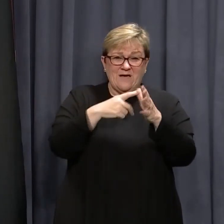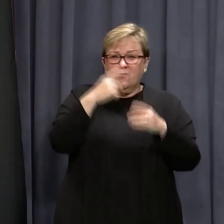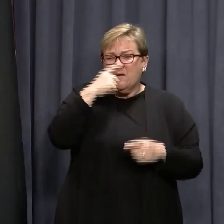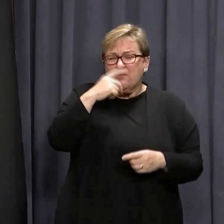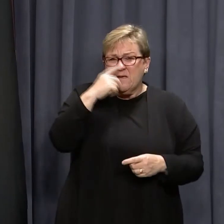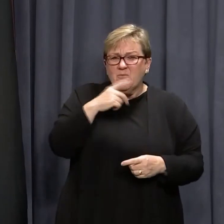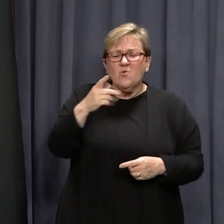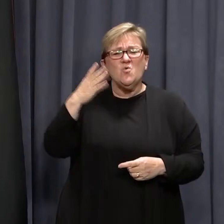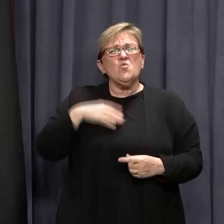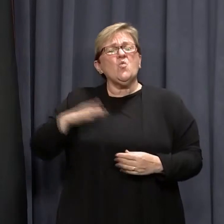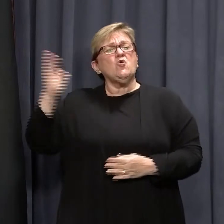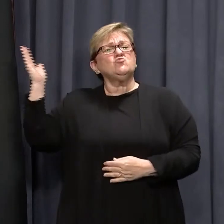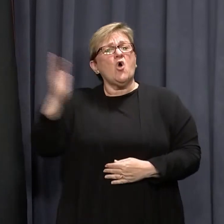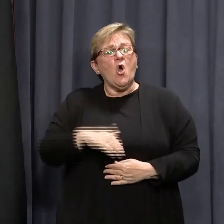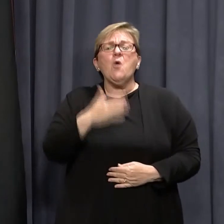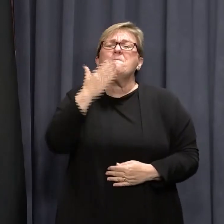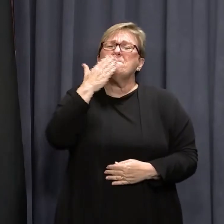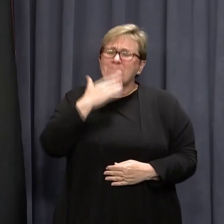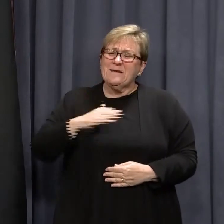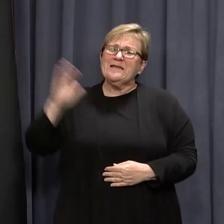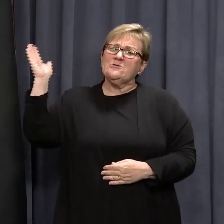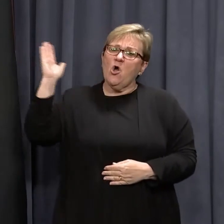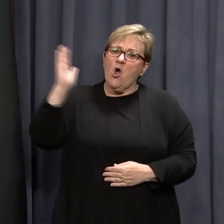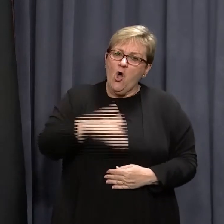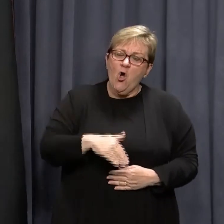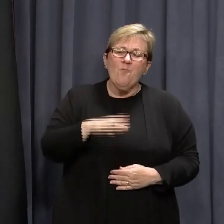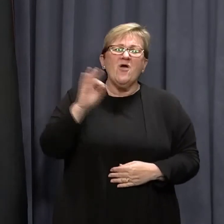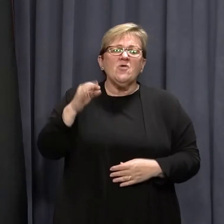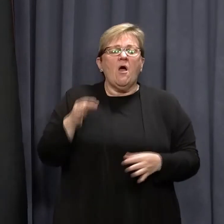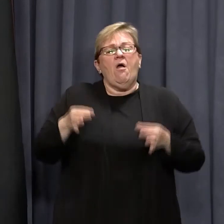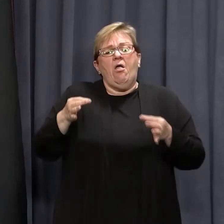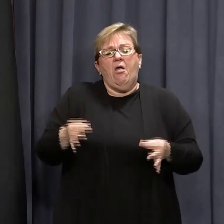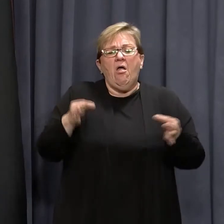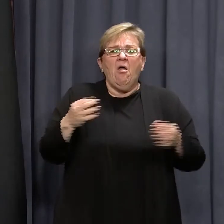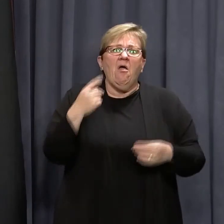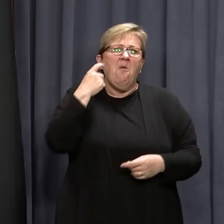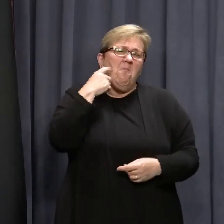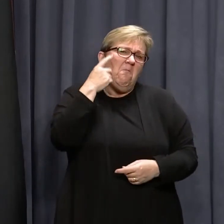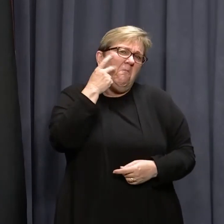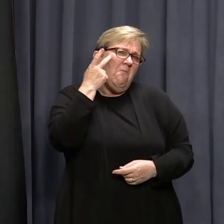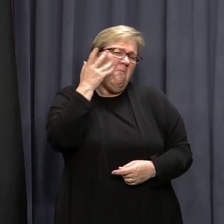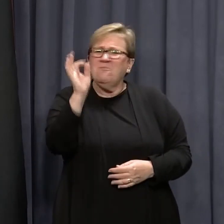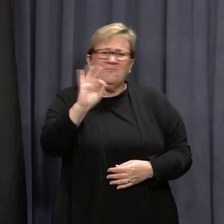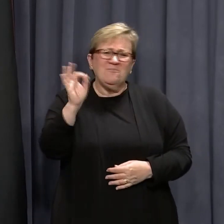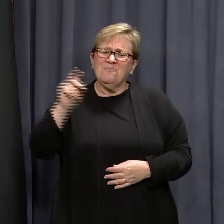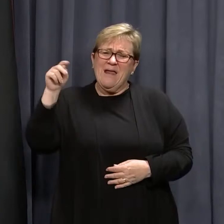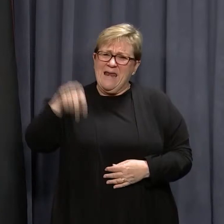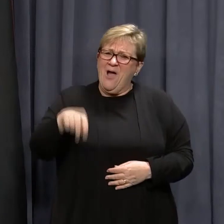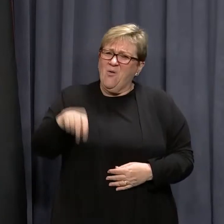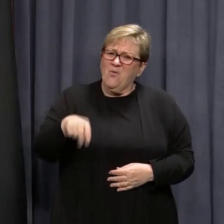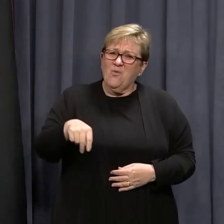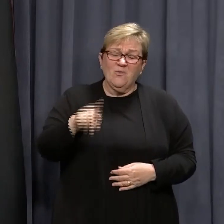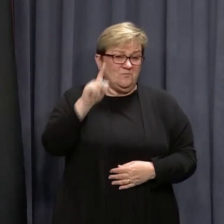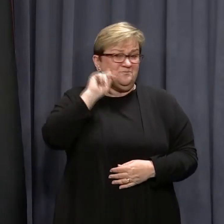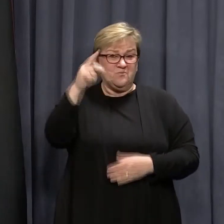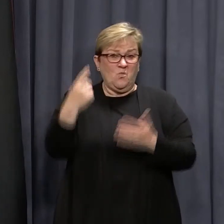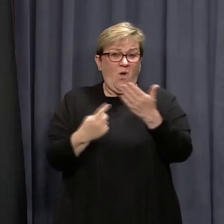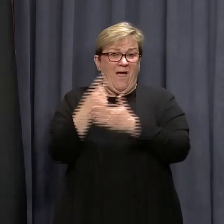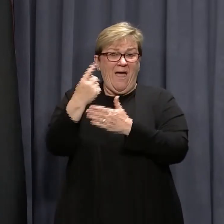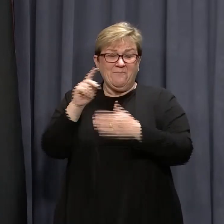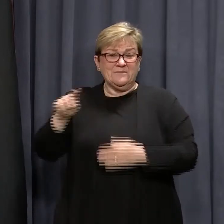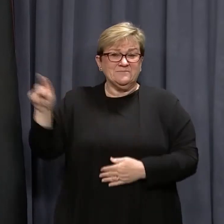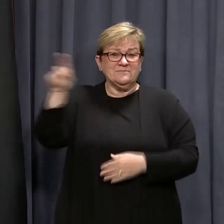who want to get home to return without delay. We've seen what's happened in other